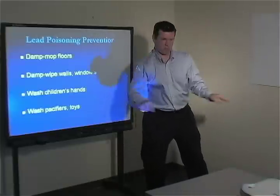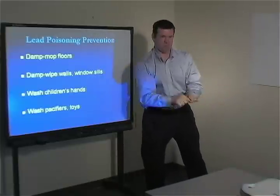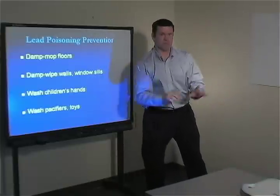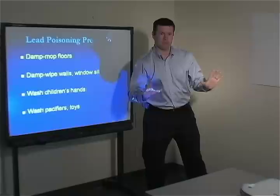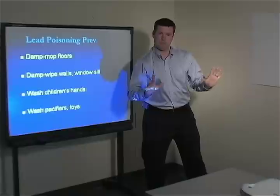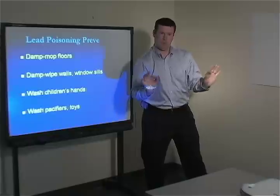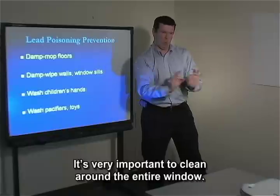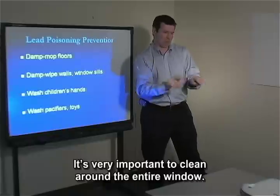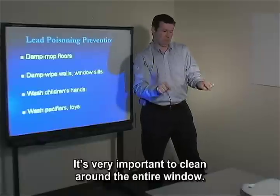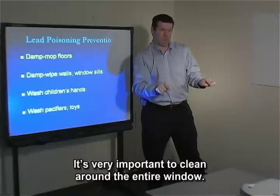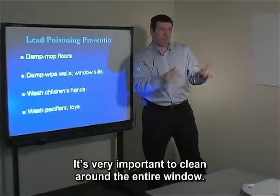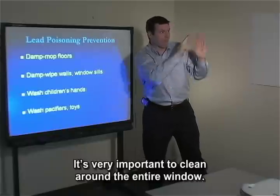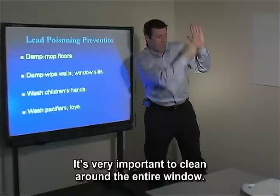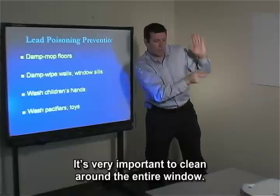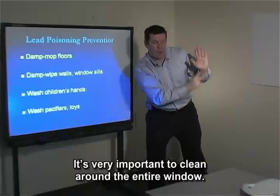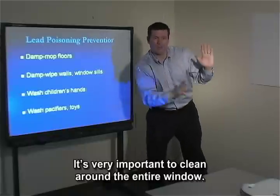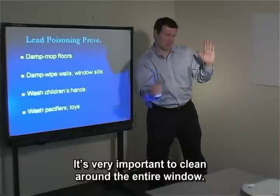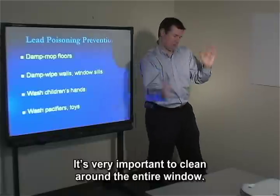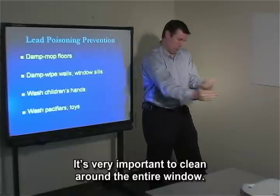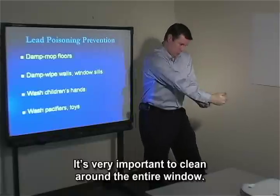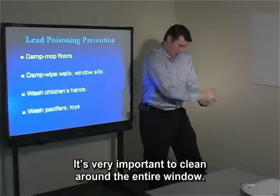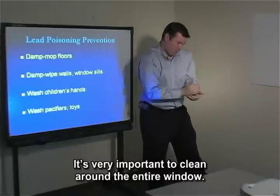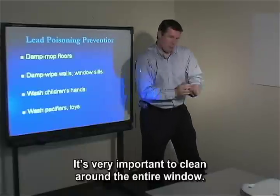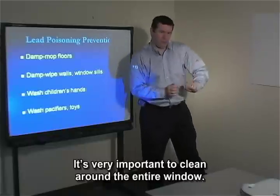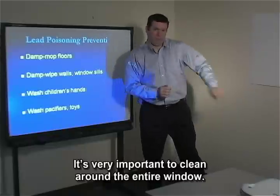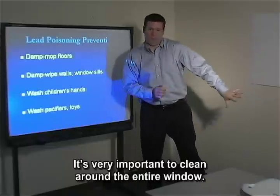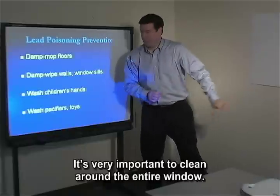It's very important to clean around the entire window.